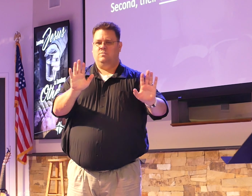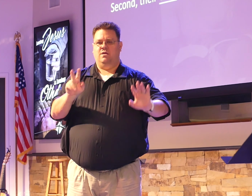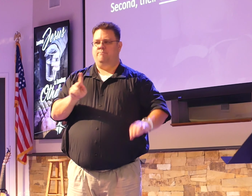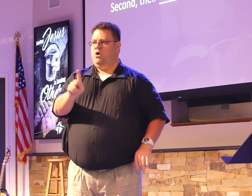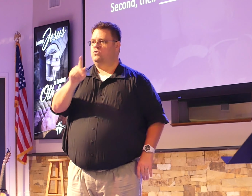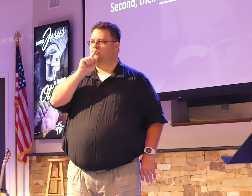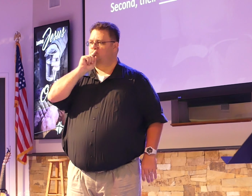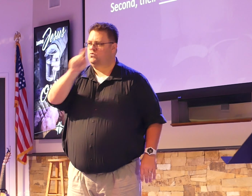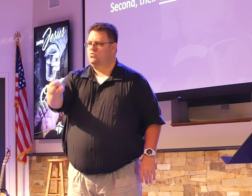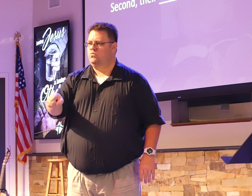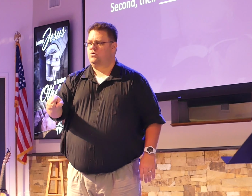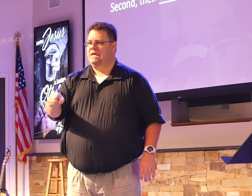matched his talk.